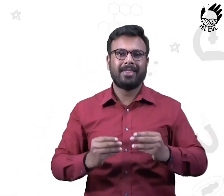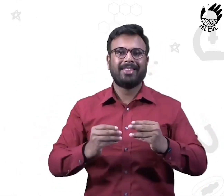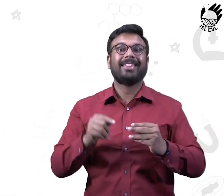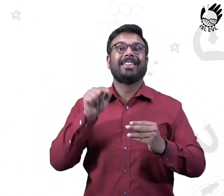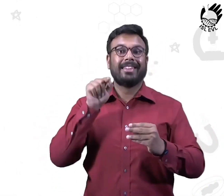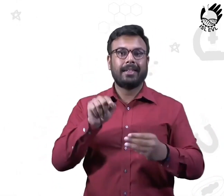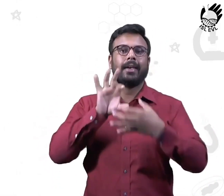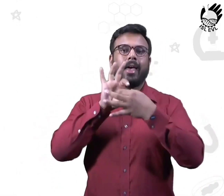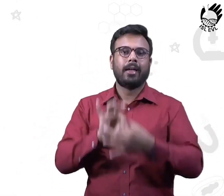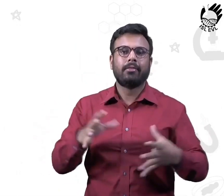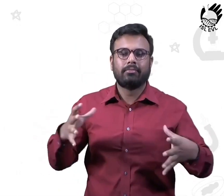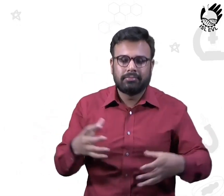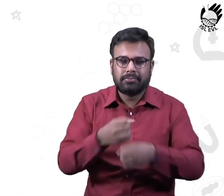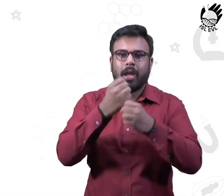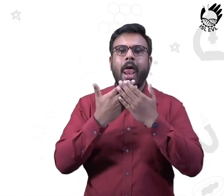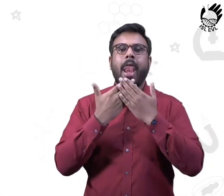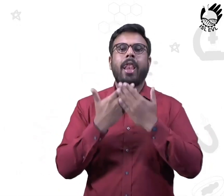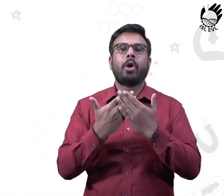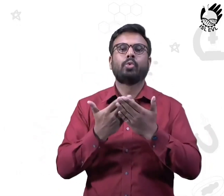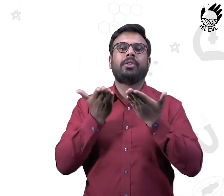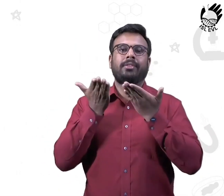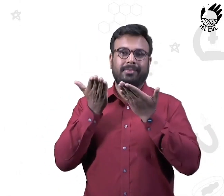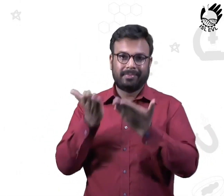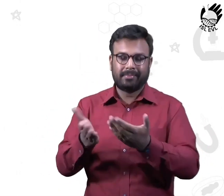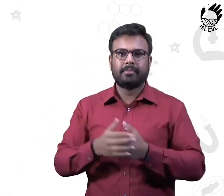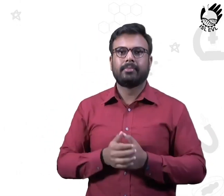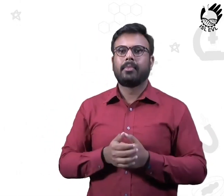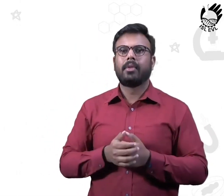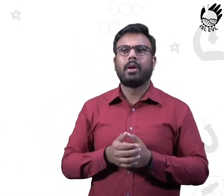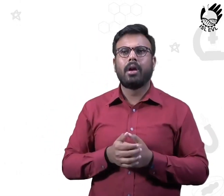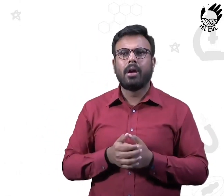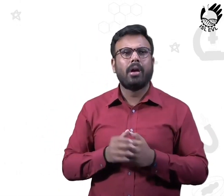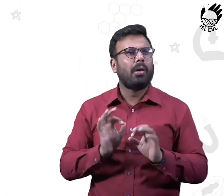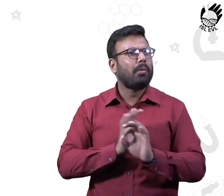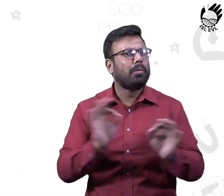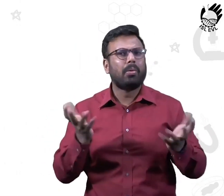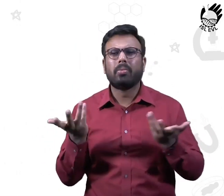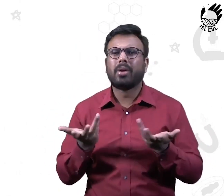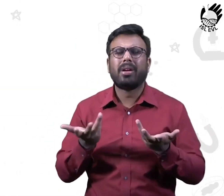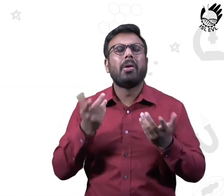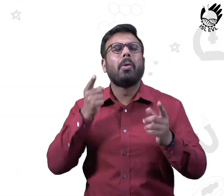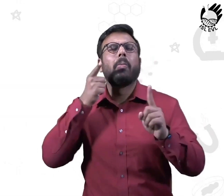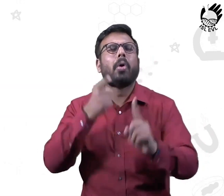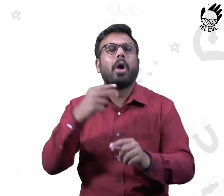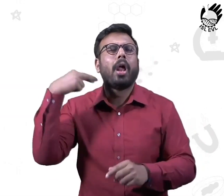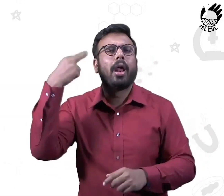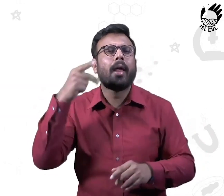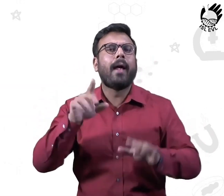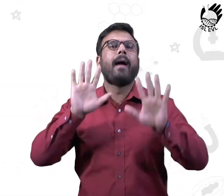Labs into ISL. In the process, Rao's team is now also developing an ISL vocabulary for